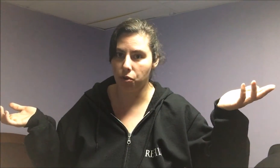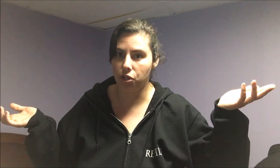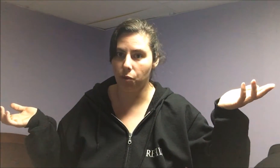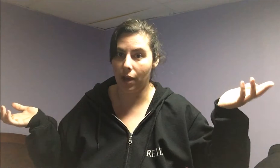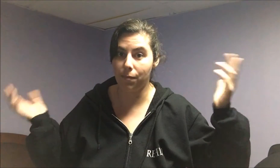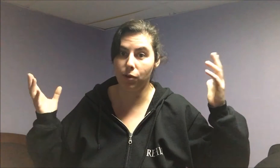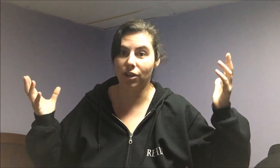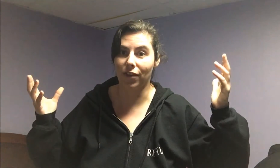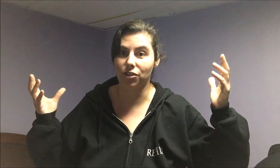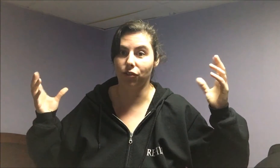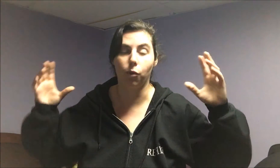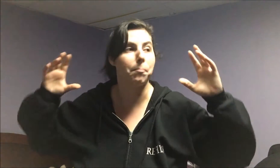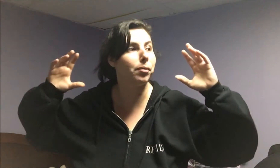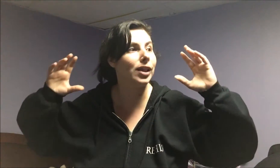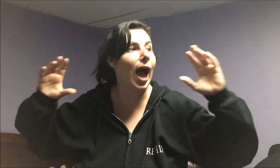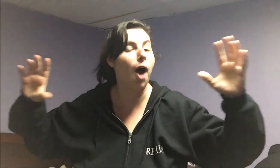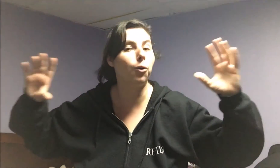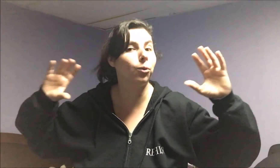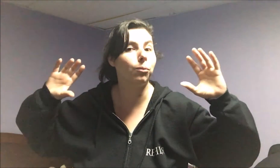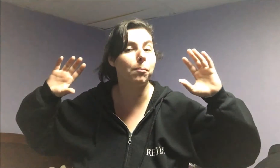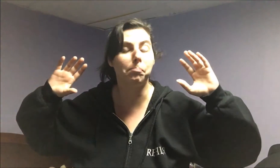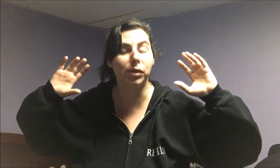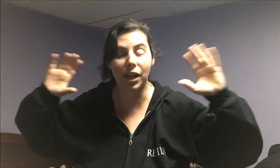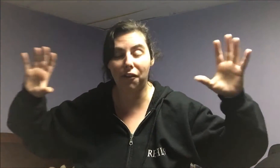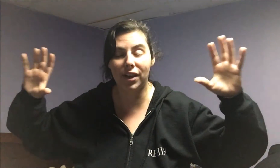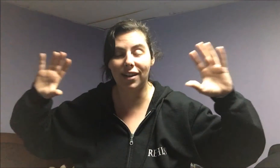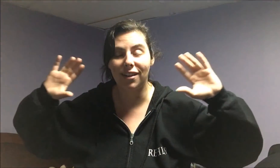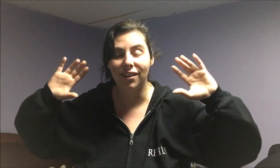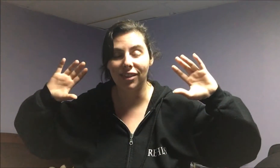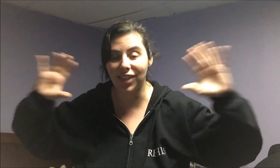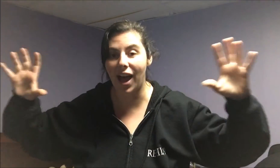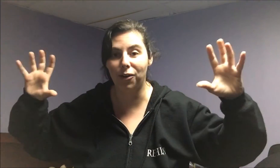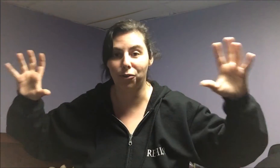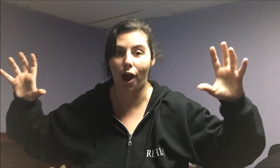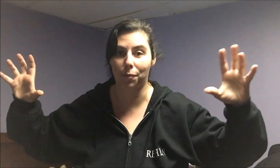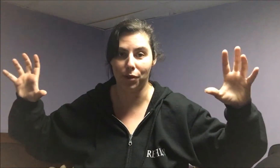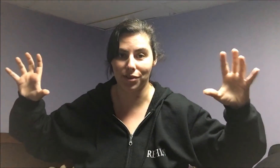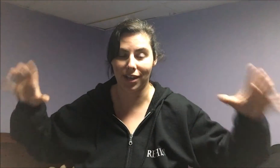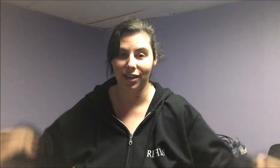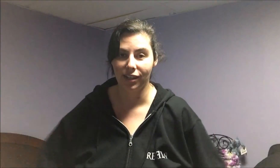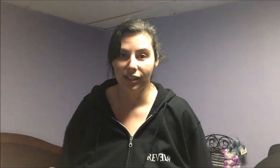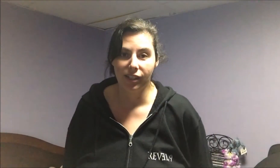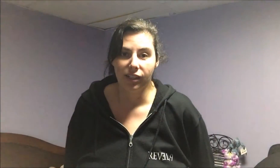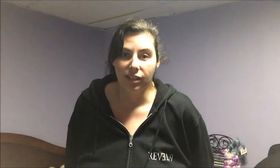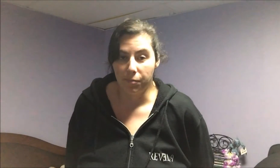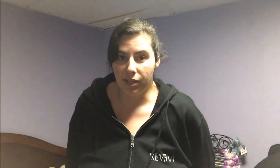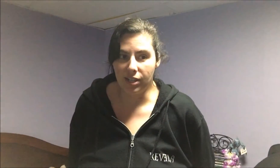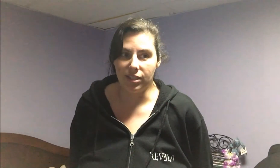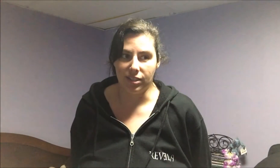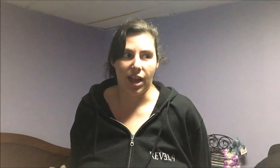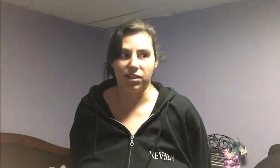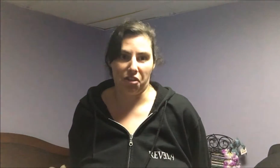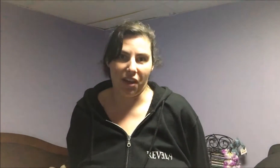to a music festival with blaring loud rock music, because that's a thing